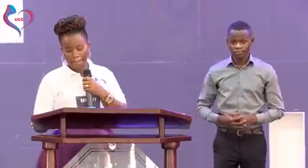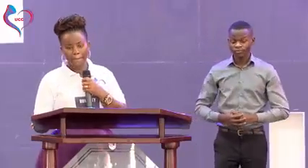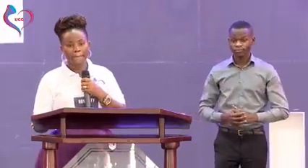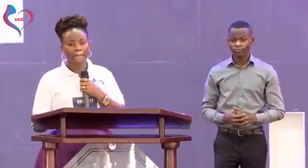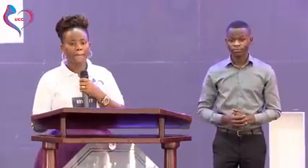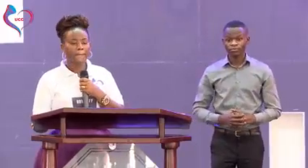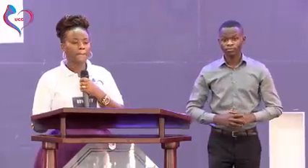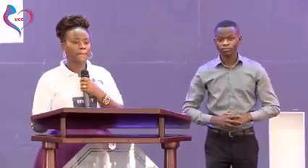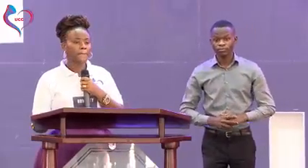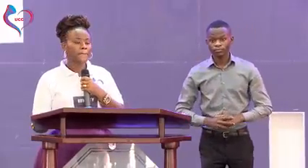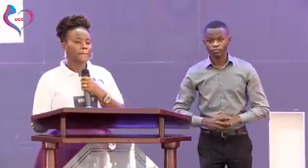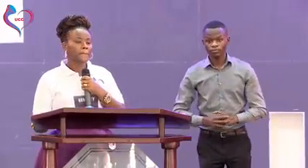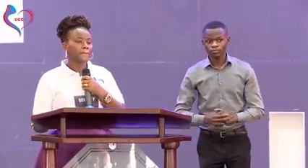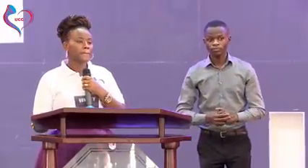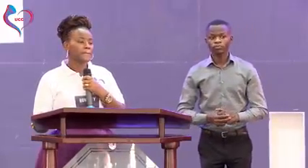Kristo.